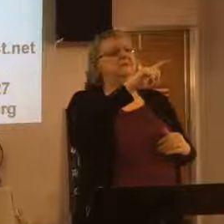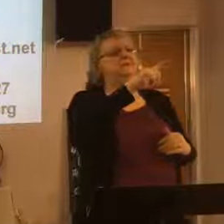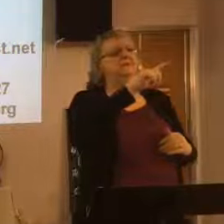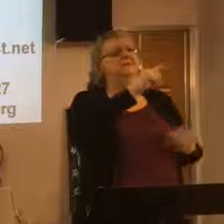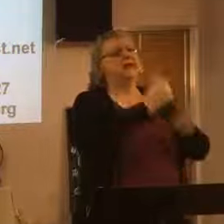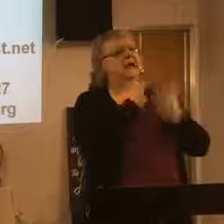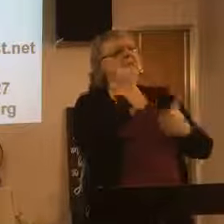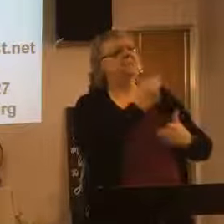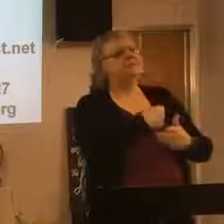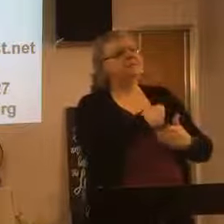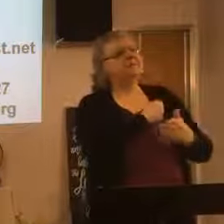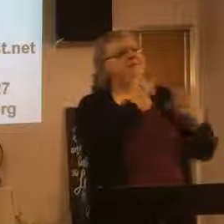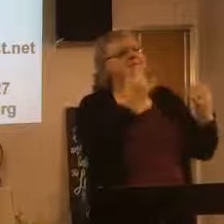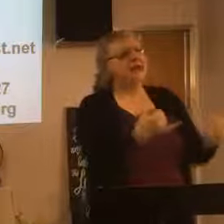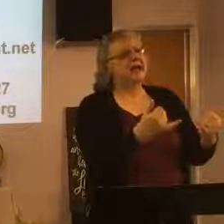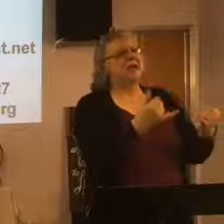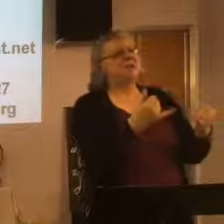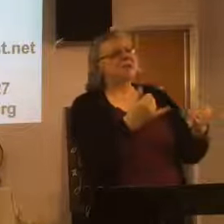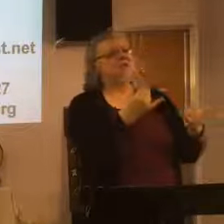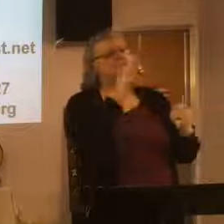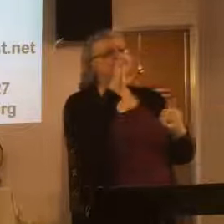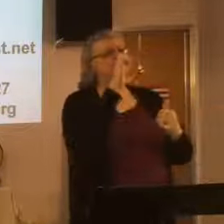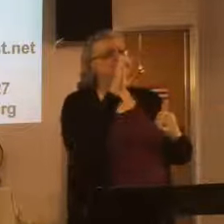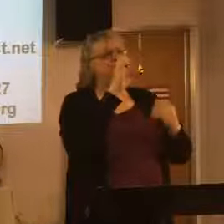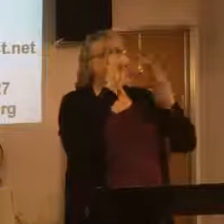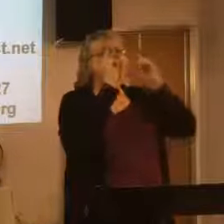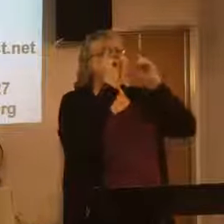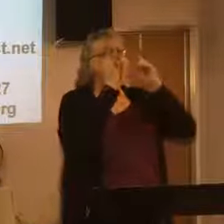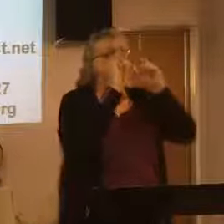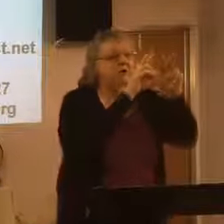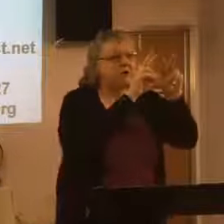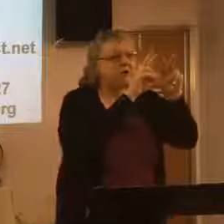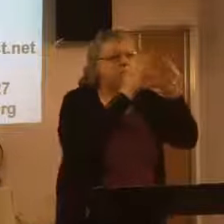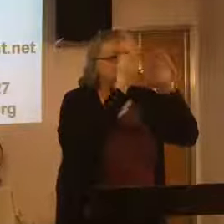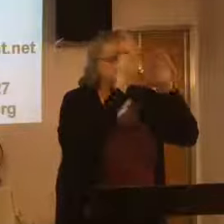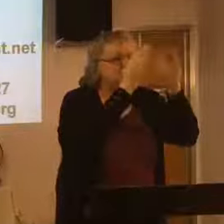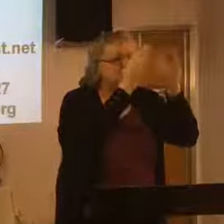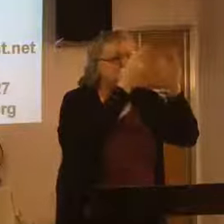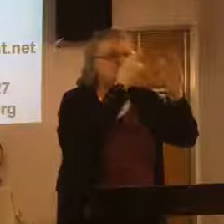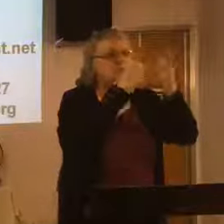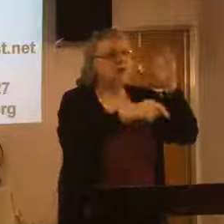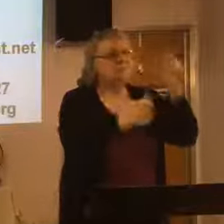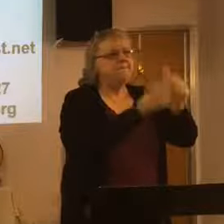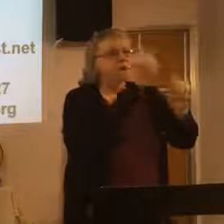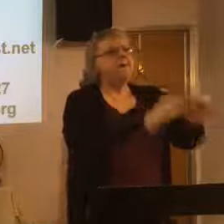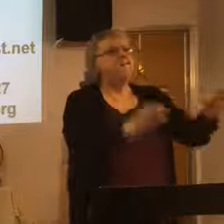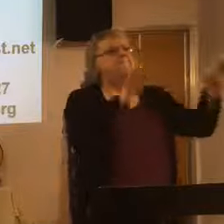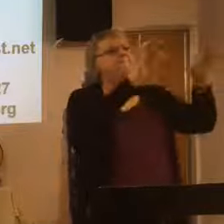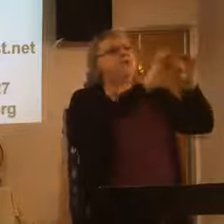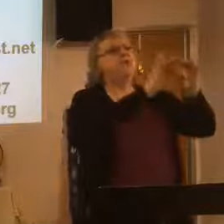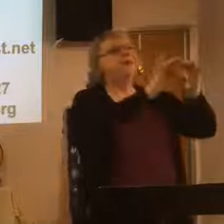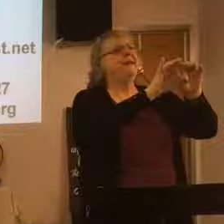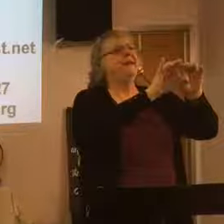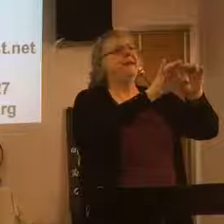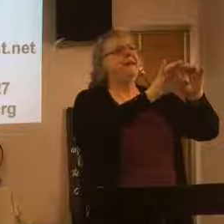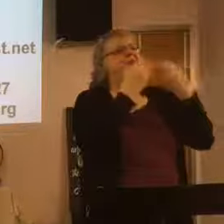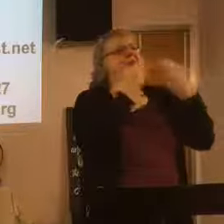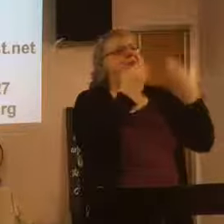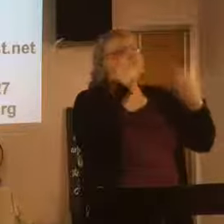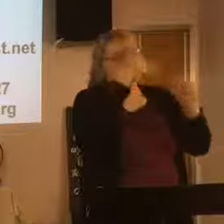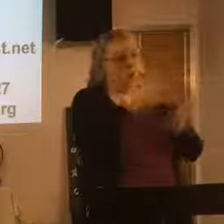Lord, help us at this time to refocus. What's the most important thing in our life? Thank you for